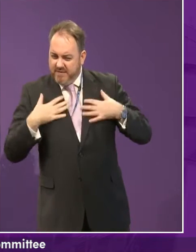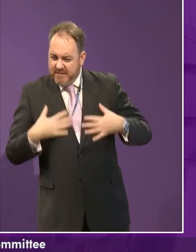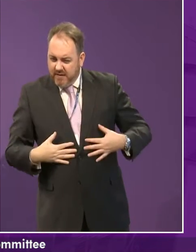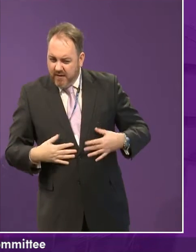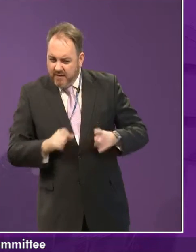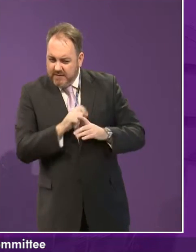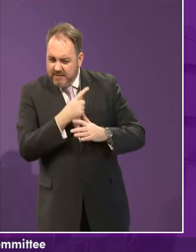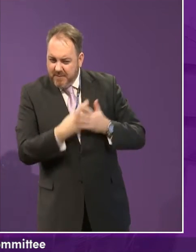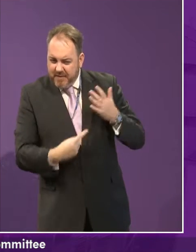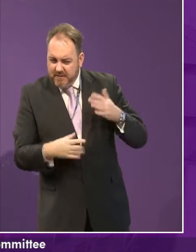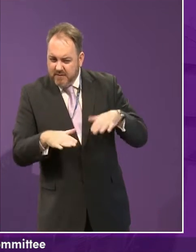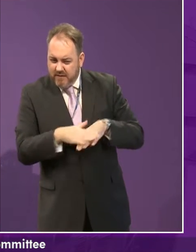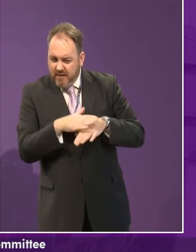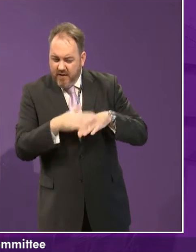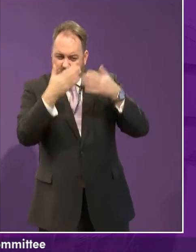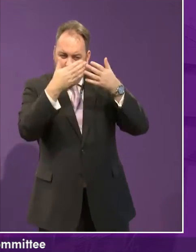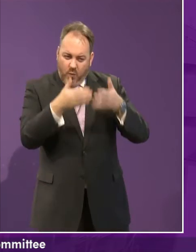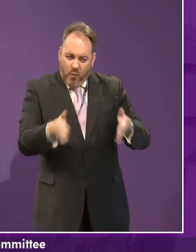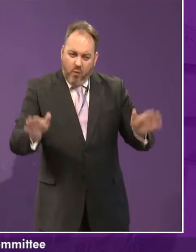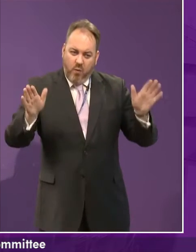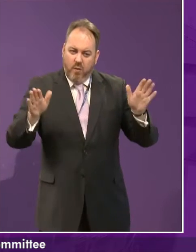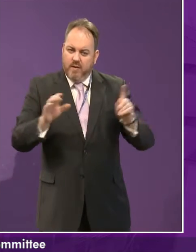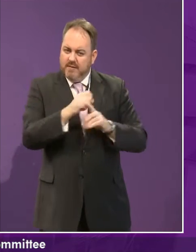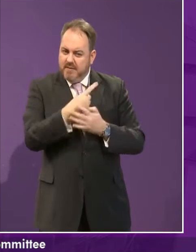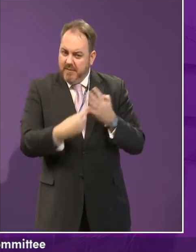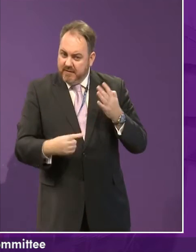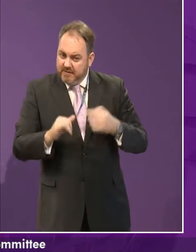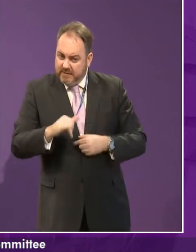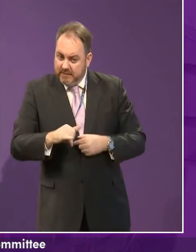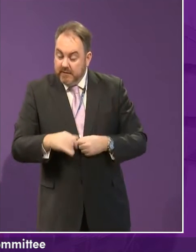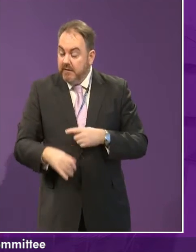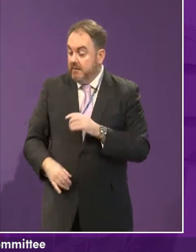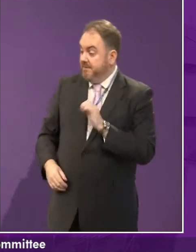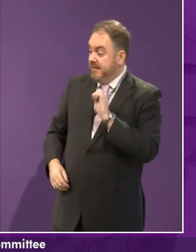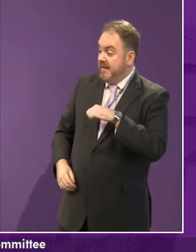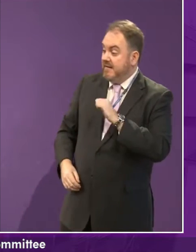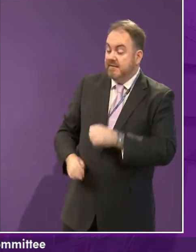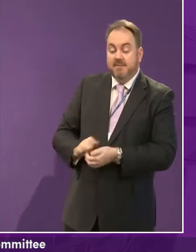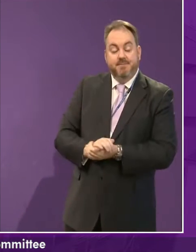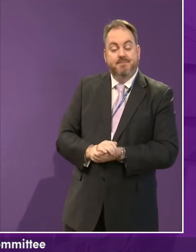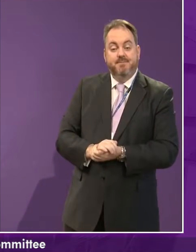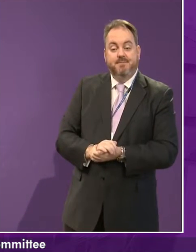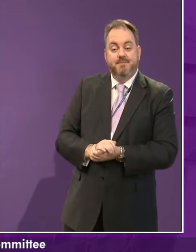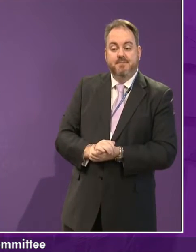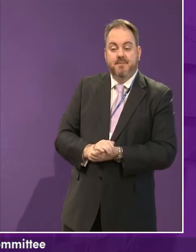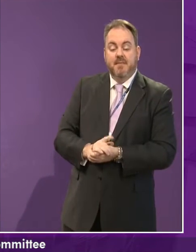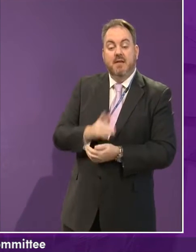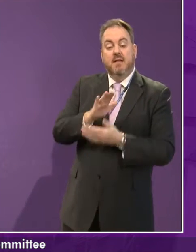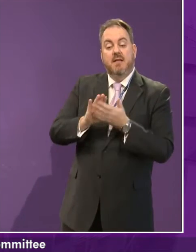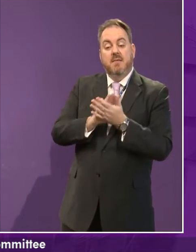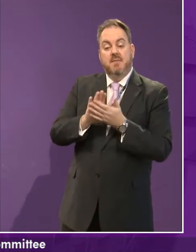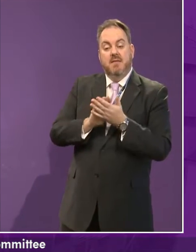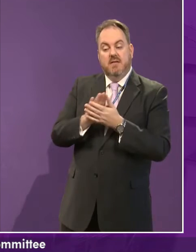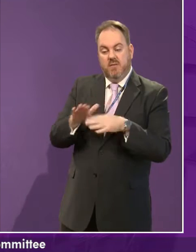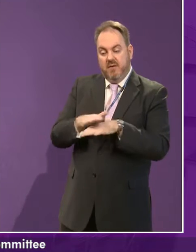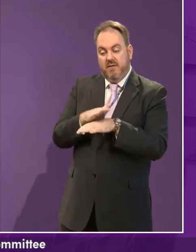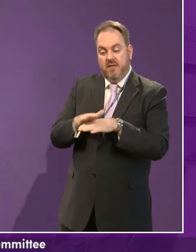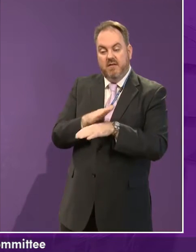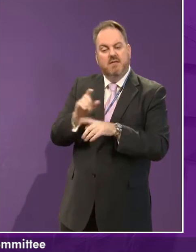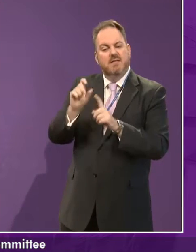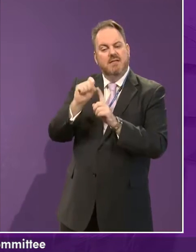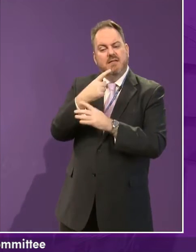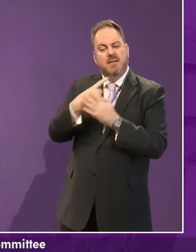it cover every type of disability? Yes, particularly the disability awareness